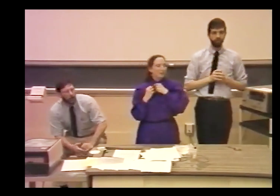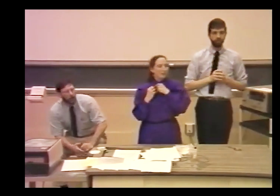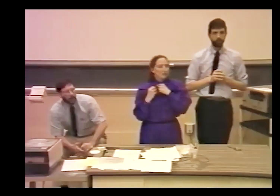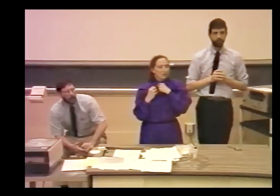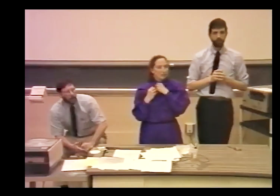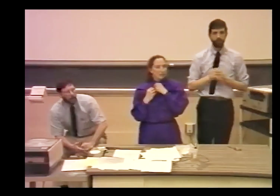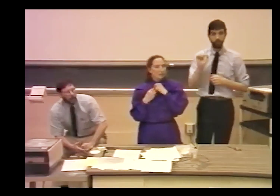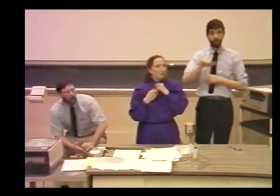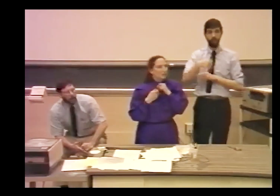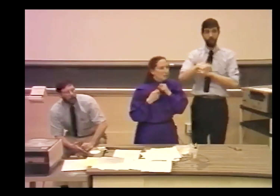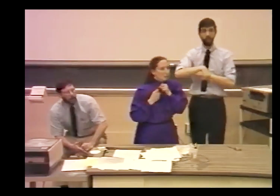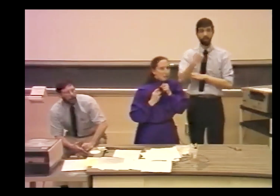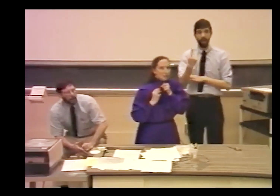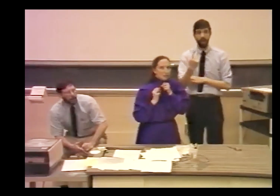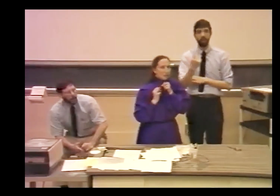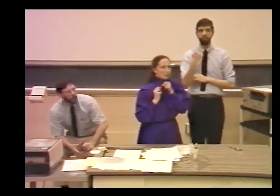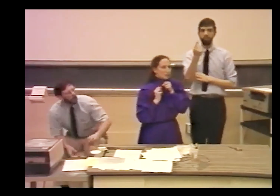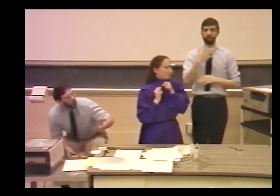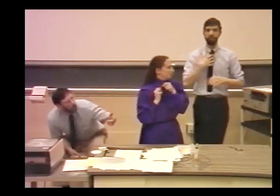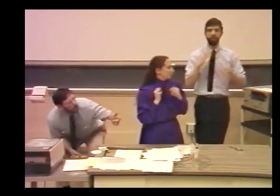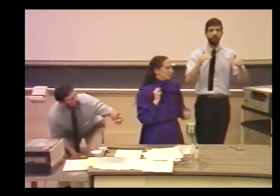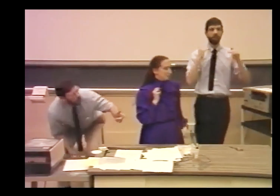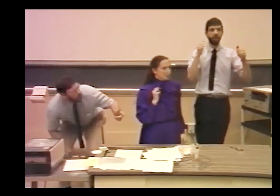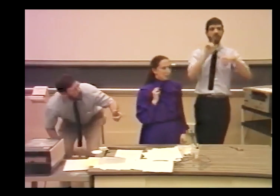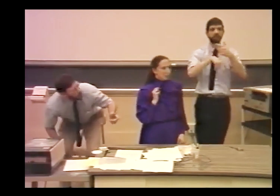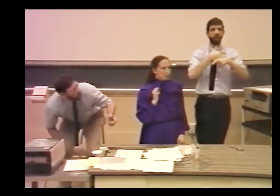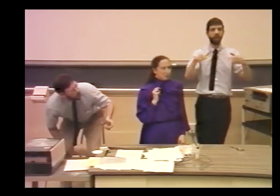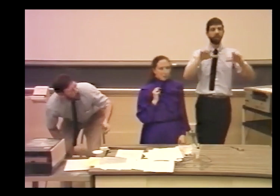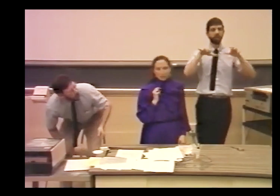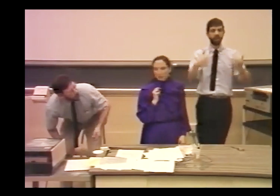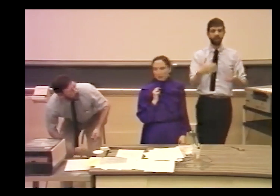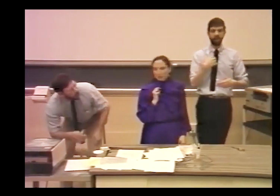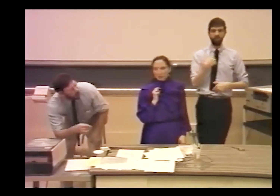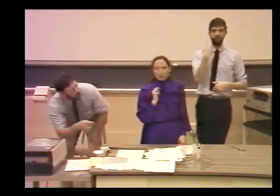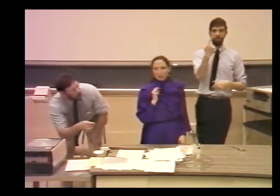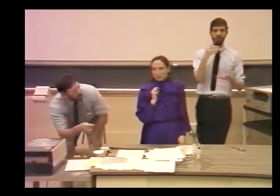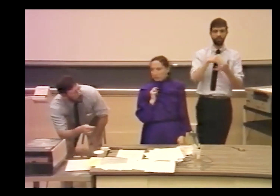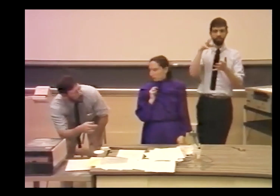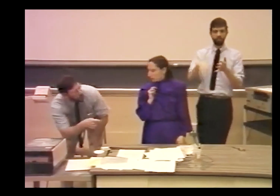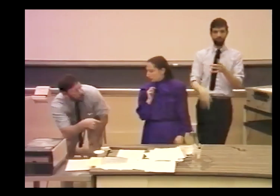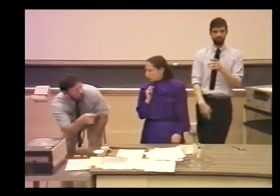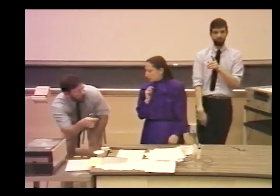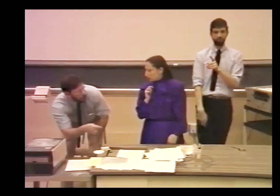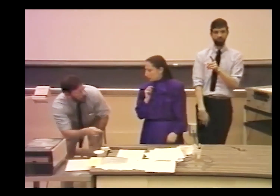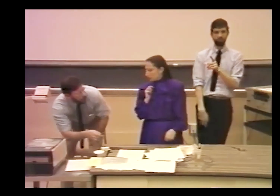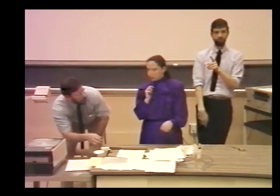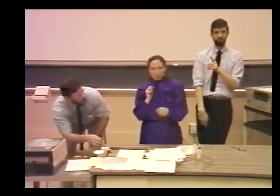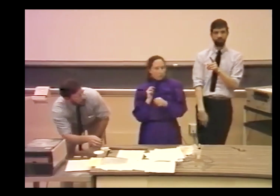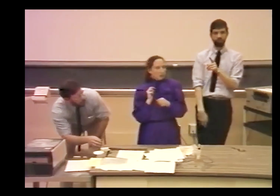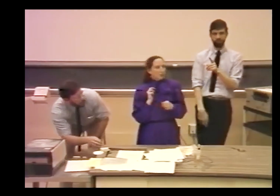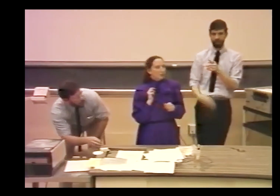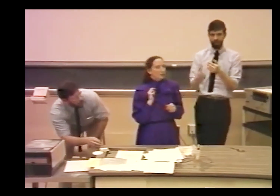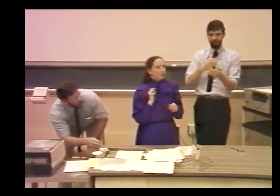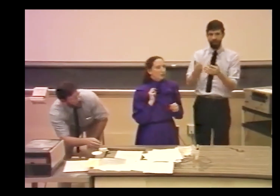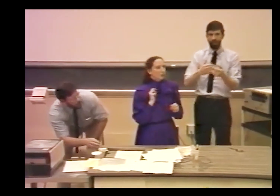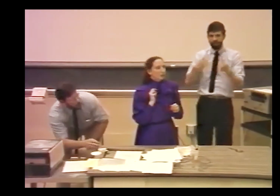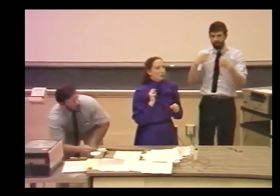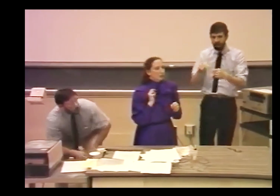The other day in one of my advanced sign language classes, I had one student, Yeah. even though we tried That's very, okay. very hard to avoid